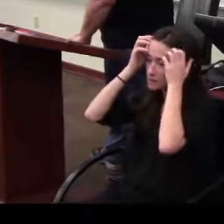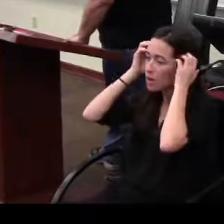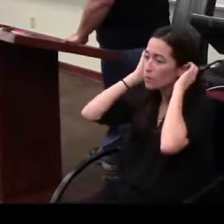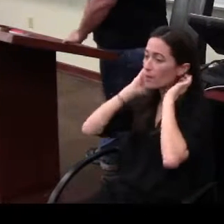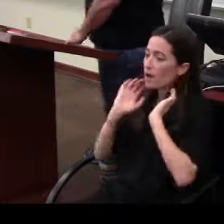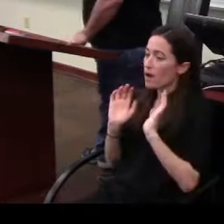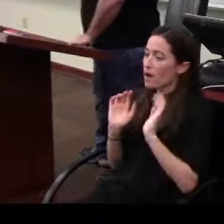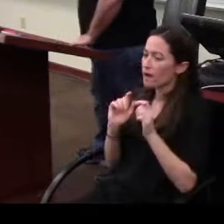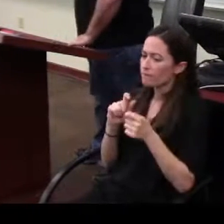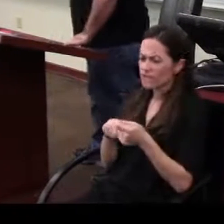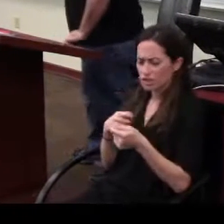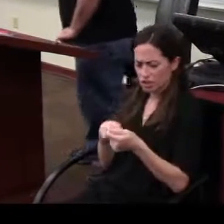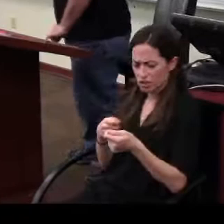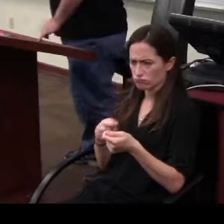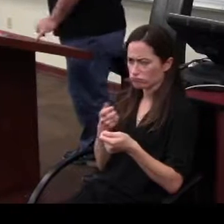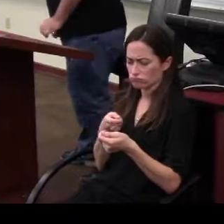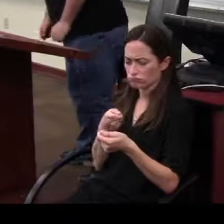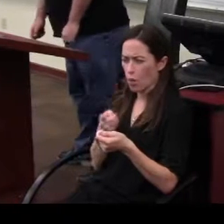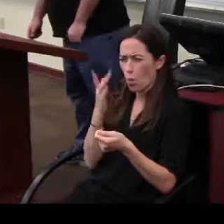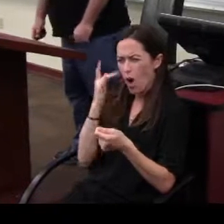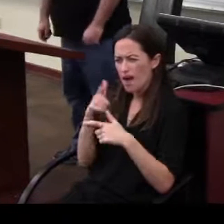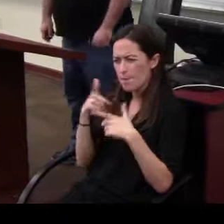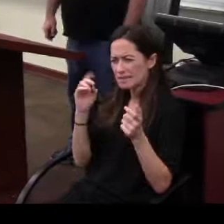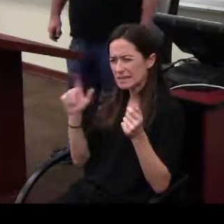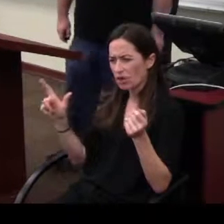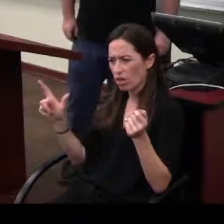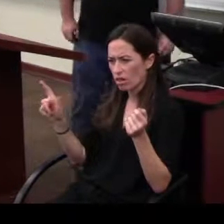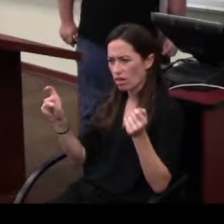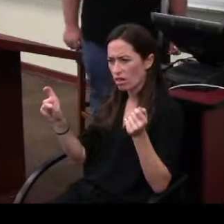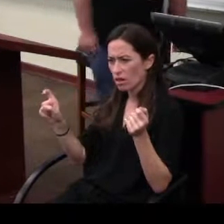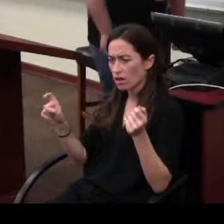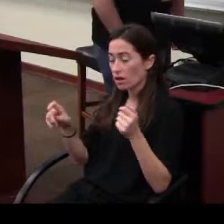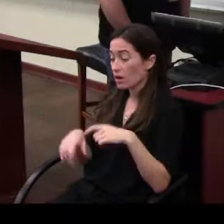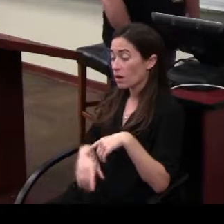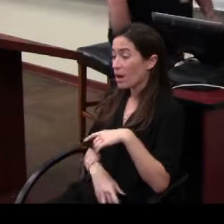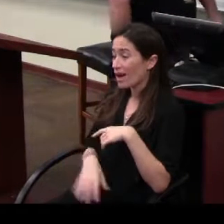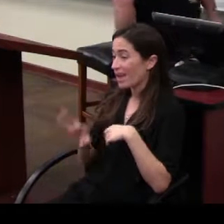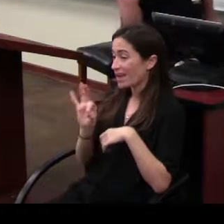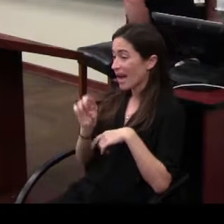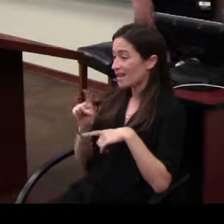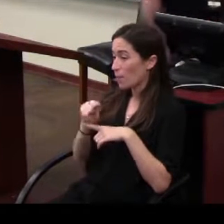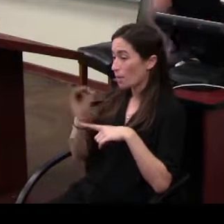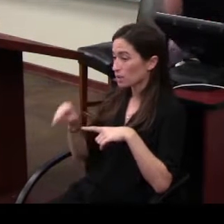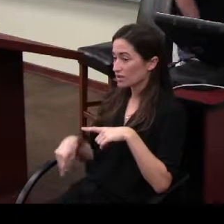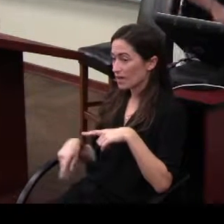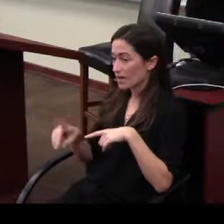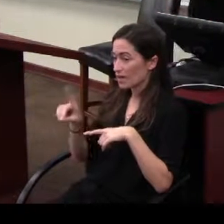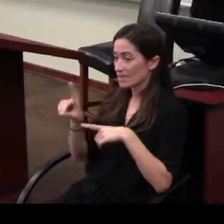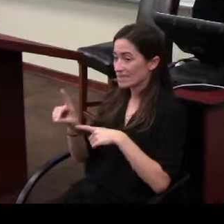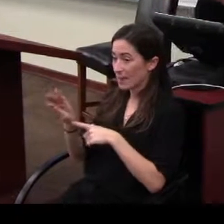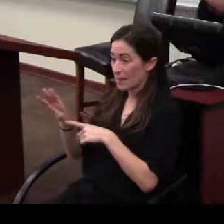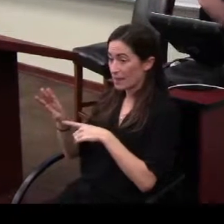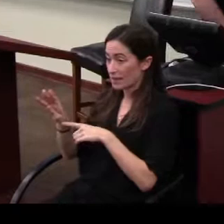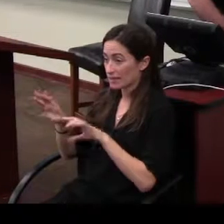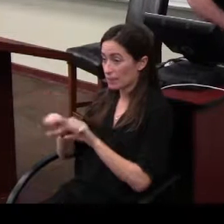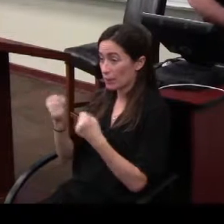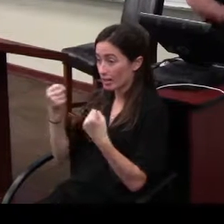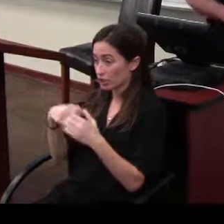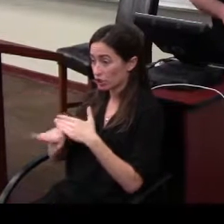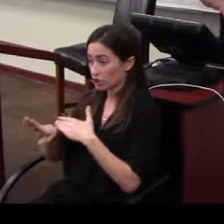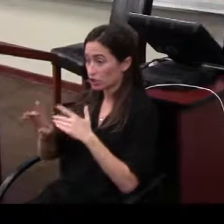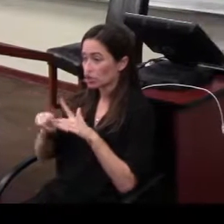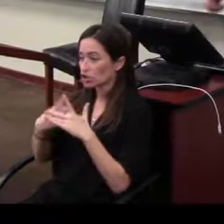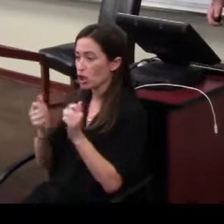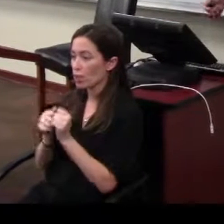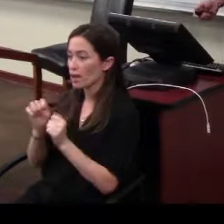moving into phishing, why is phishing such a big deal? Well, 91% of data breaches started with the spear phishing